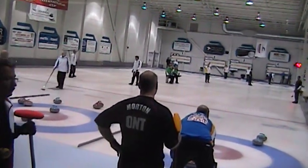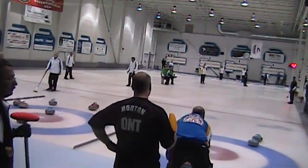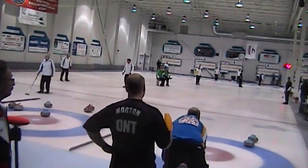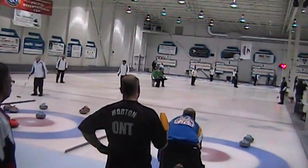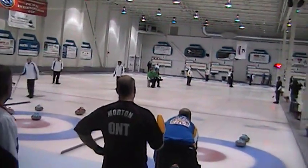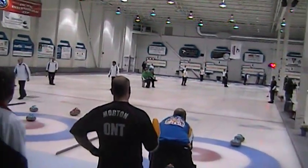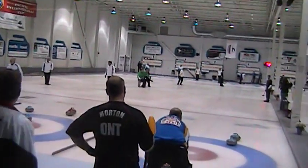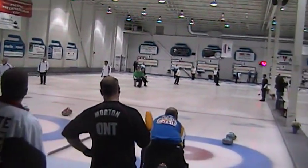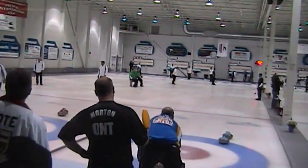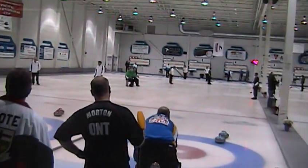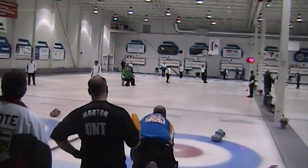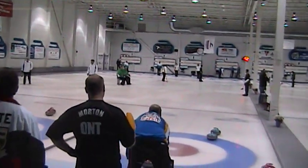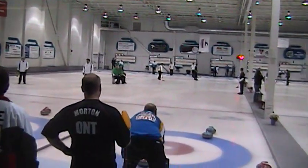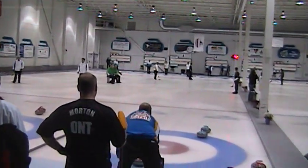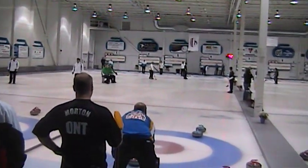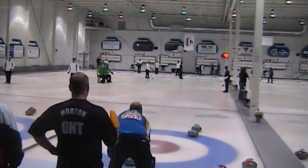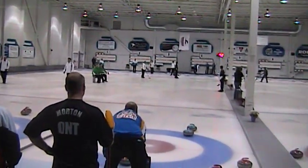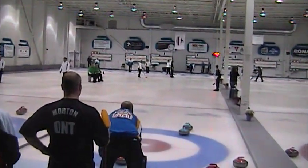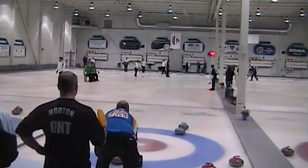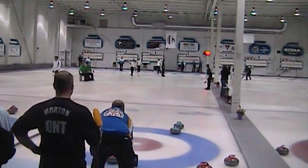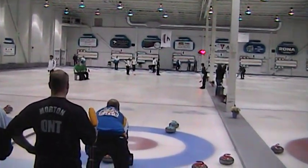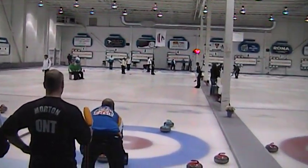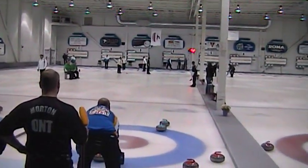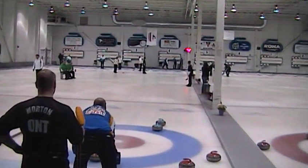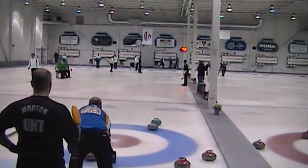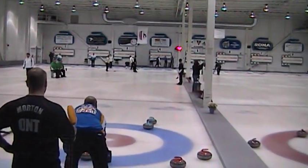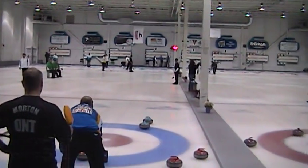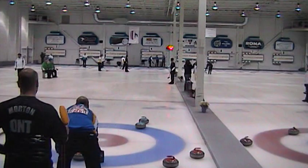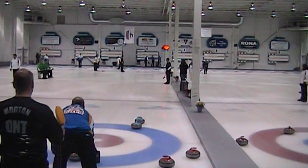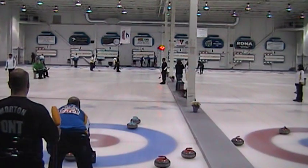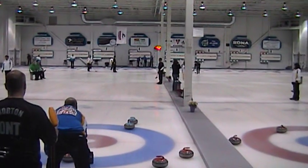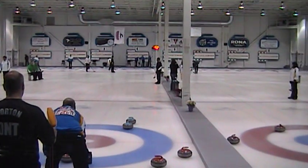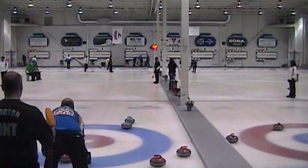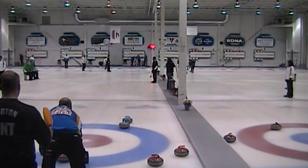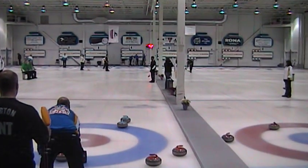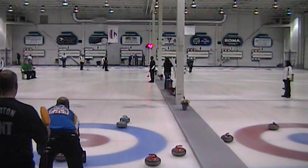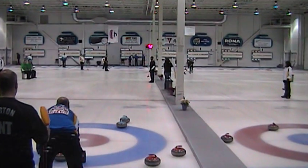know why it didn't stop, but I heard the beep of it stopping.